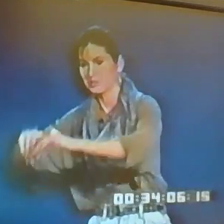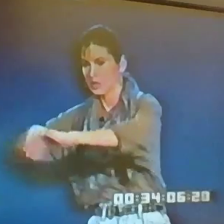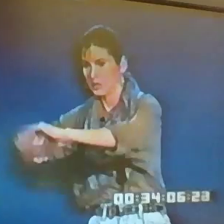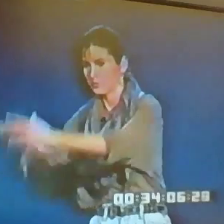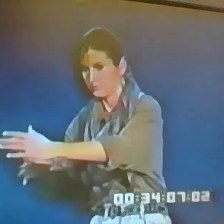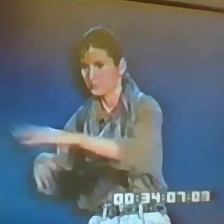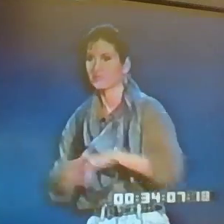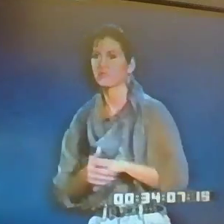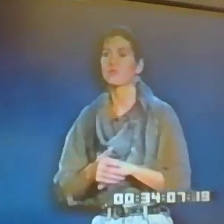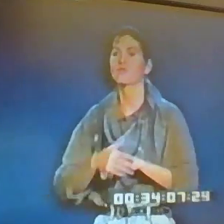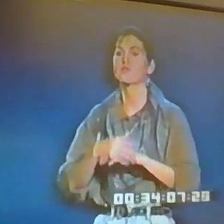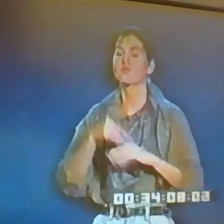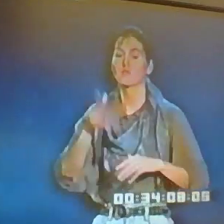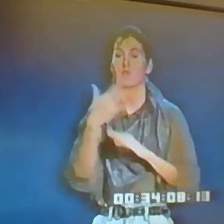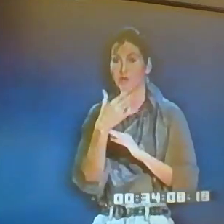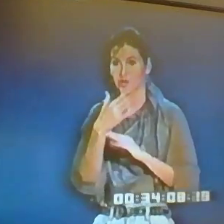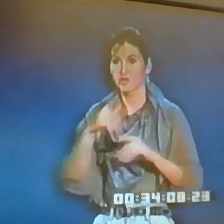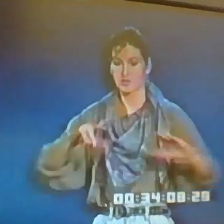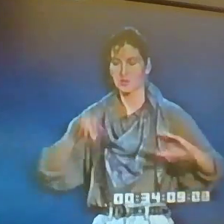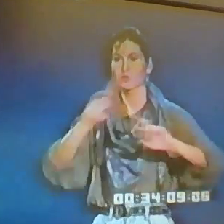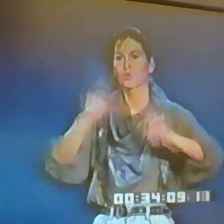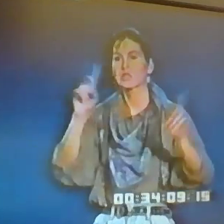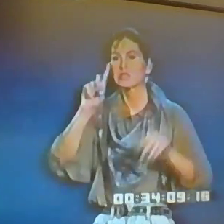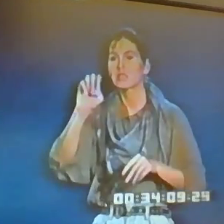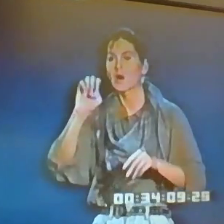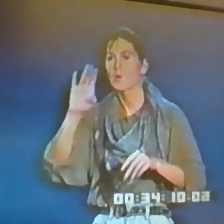with some water and some wine, and just sit there and let that cook.